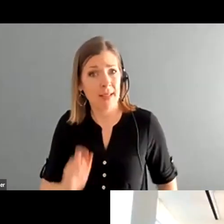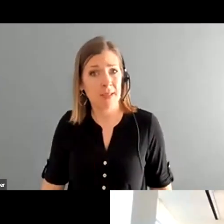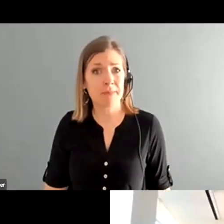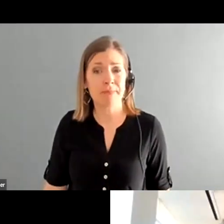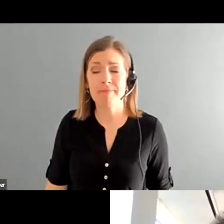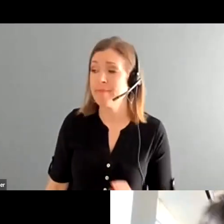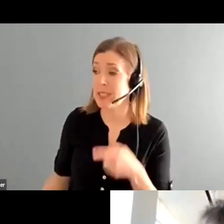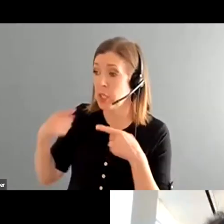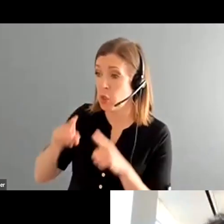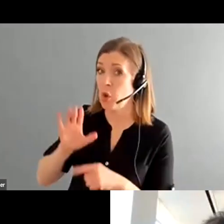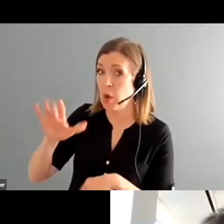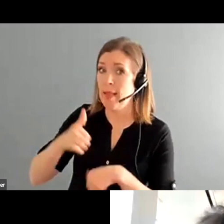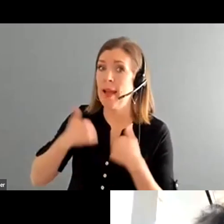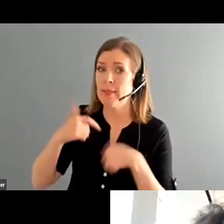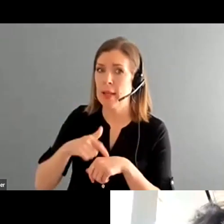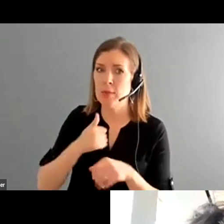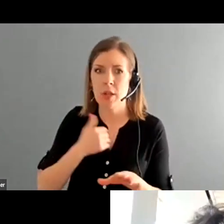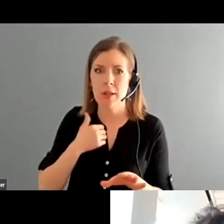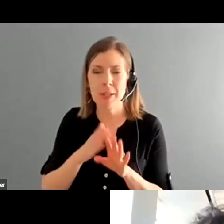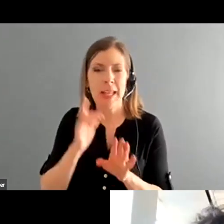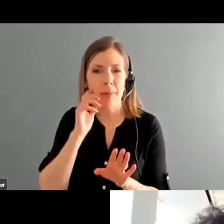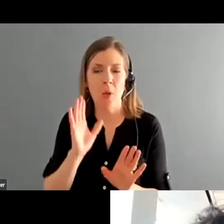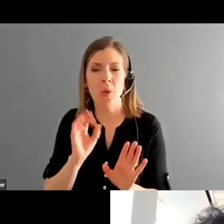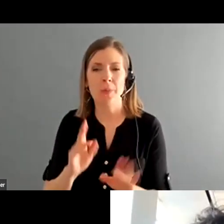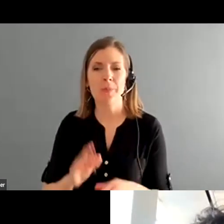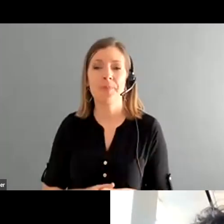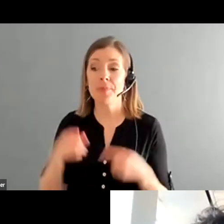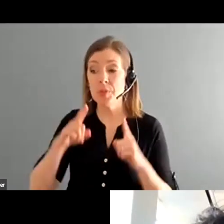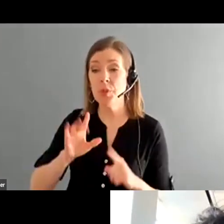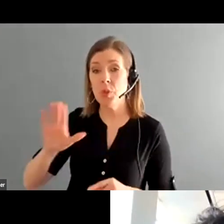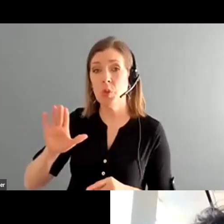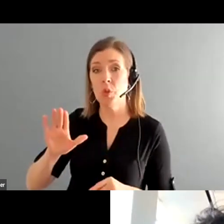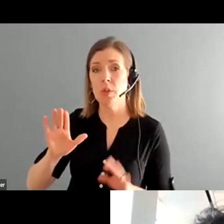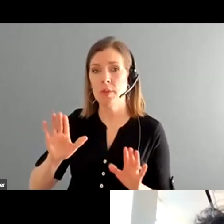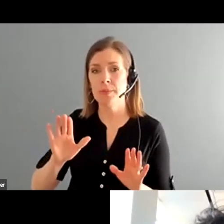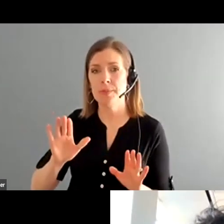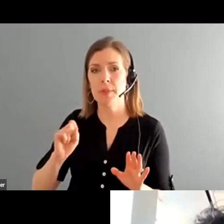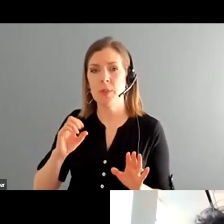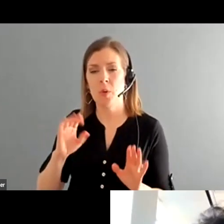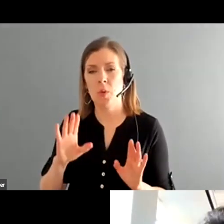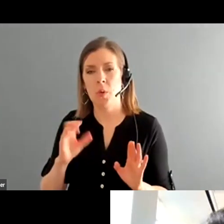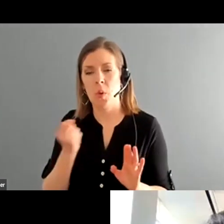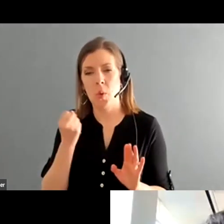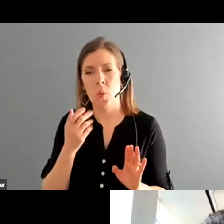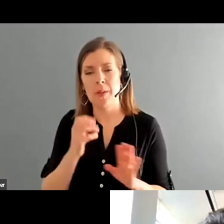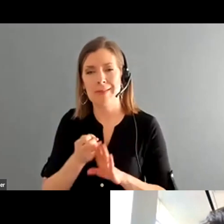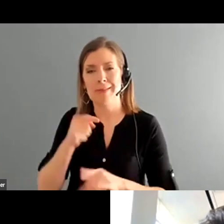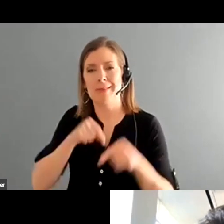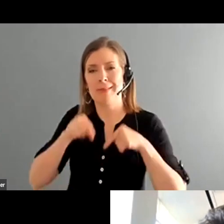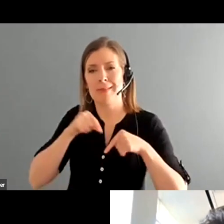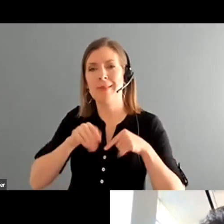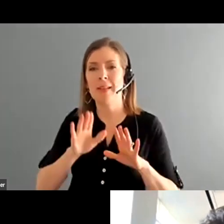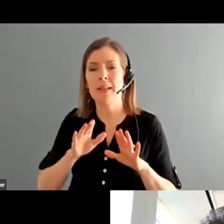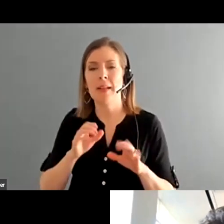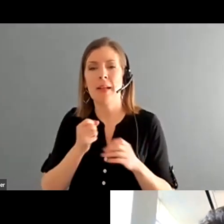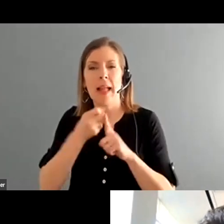During her lifetime, sorry, can you hear me? During her, so just to elaborate a little bit more on what we do